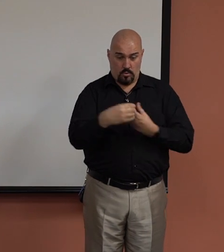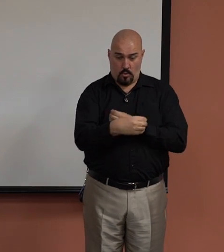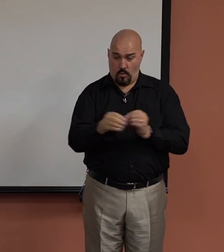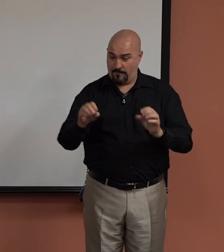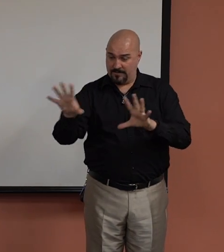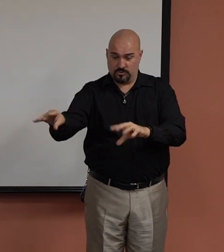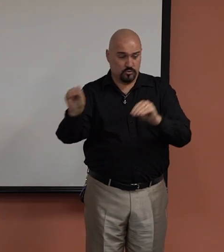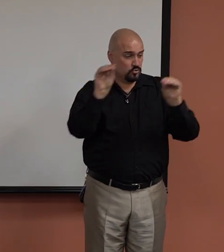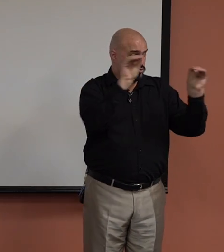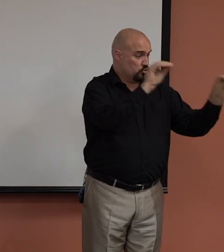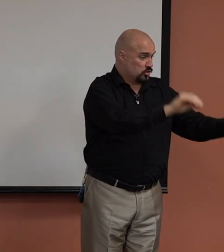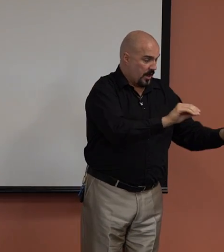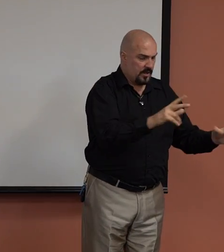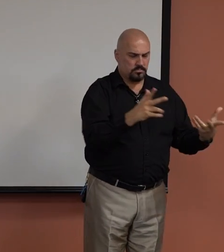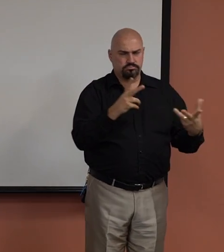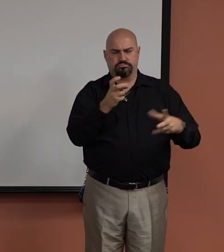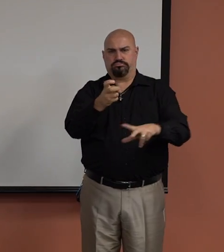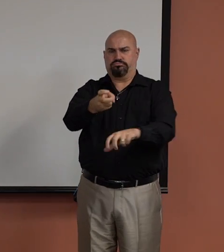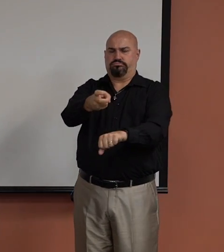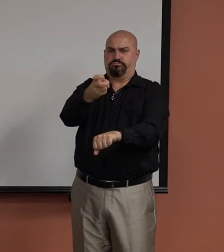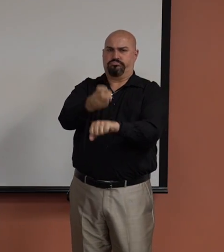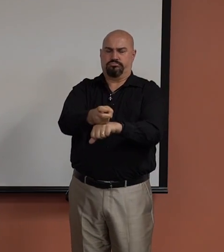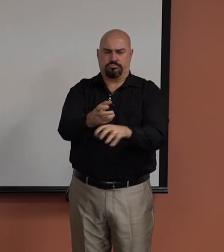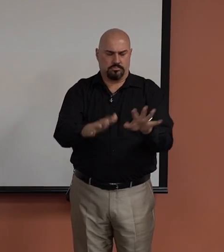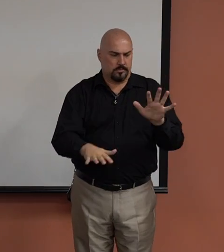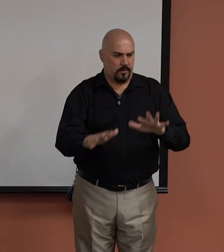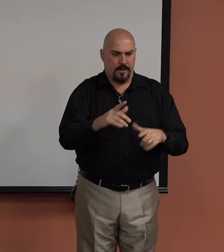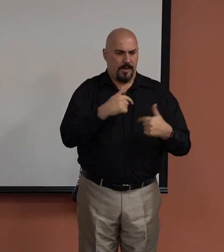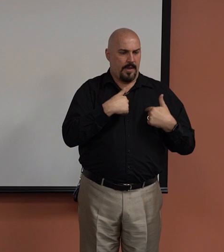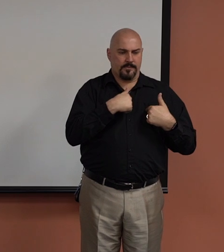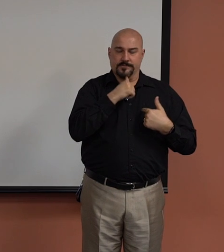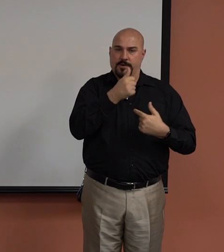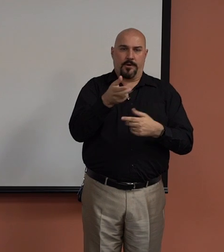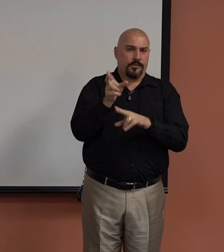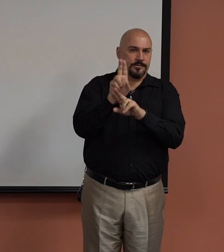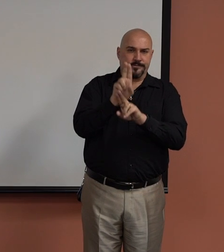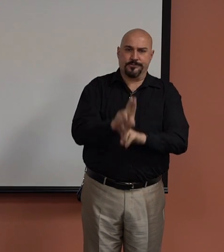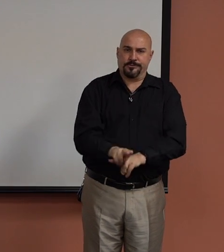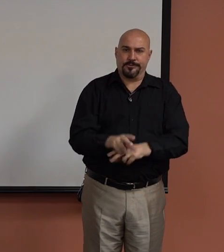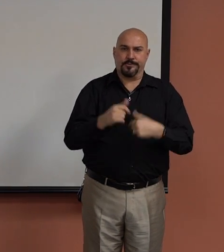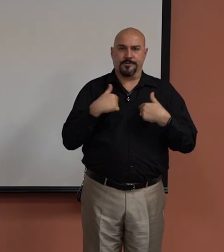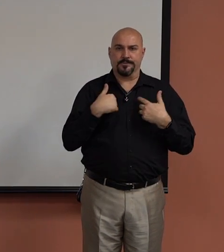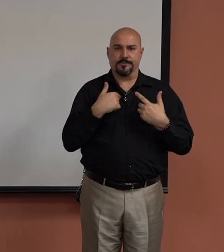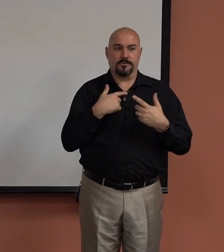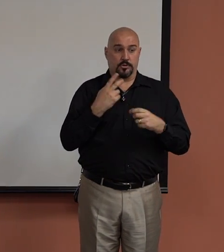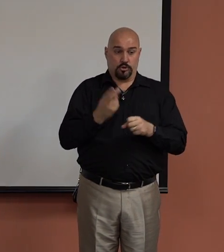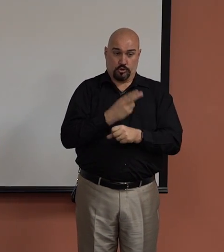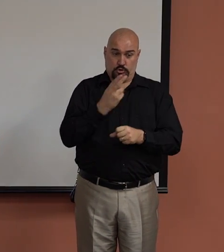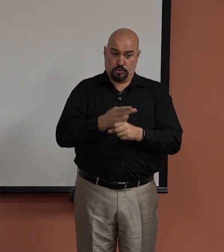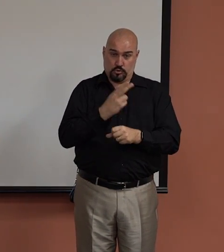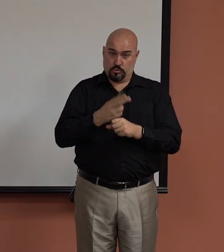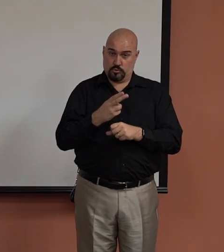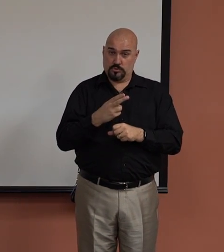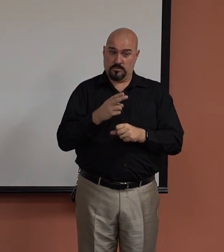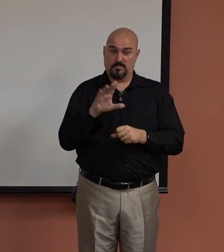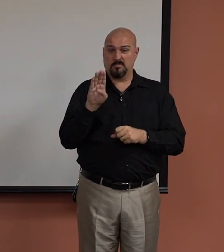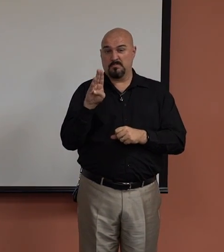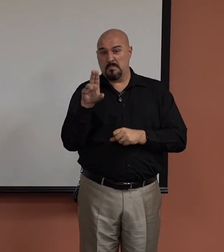so out of practice using transportation that